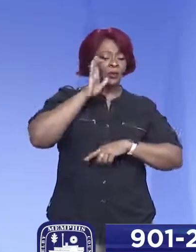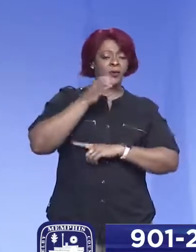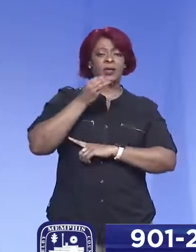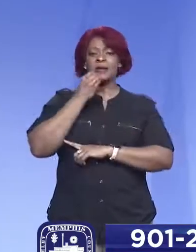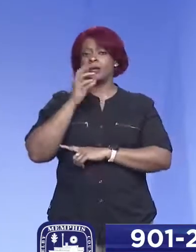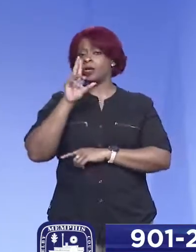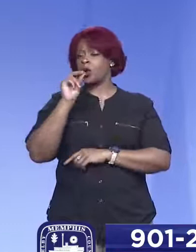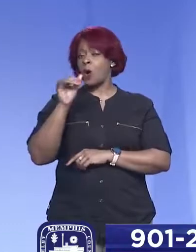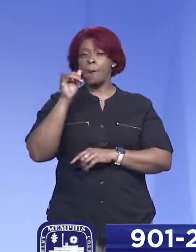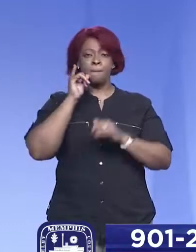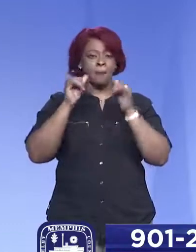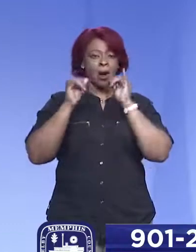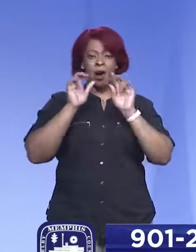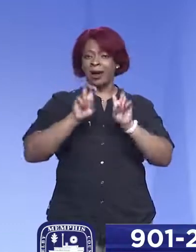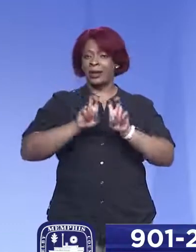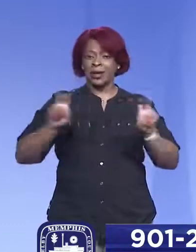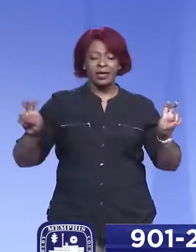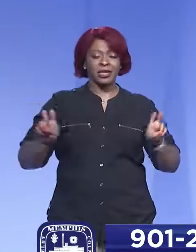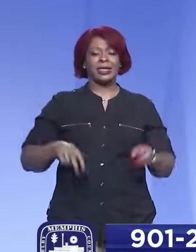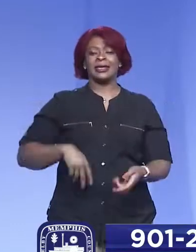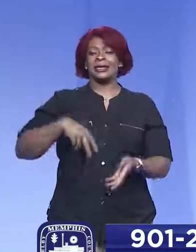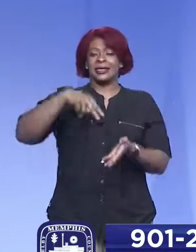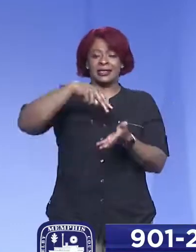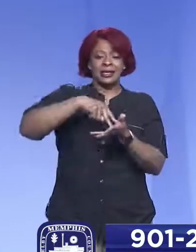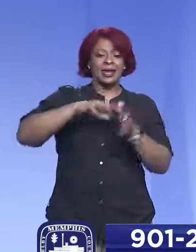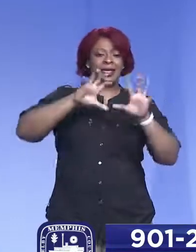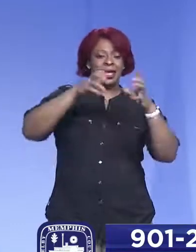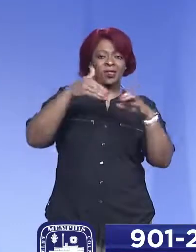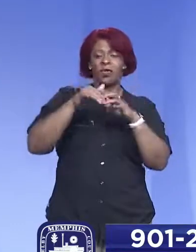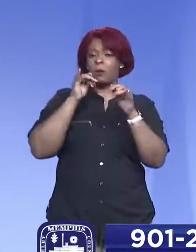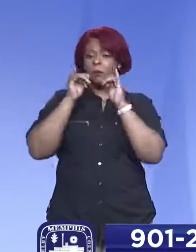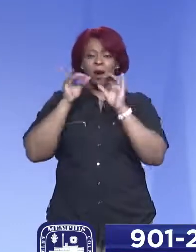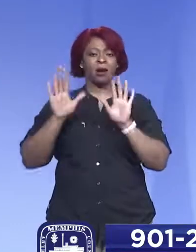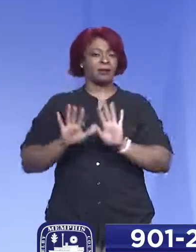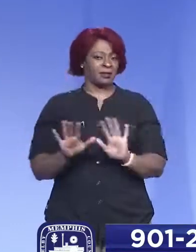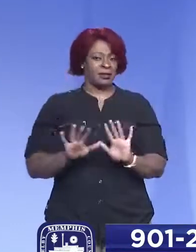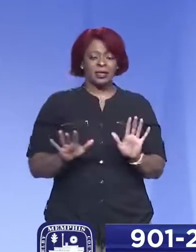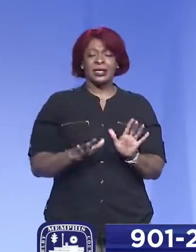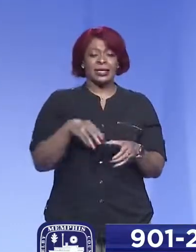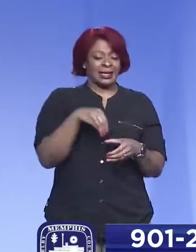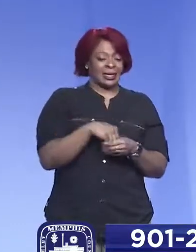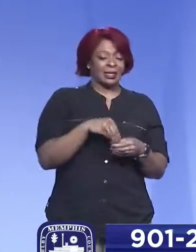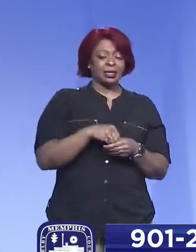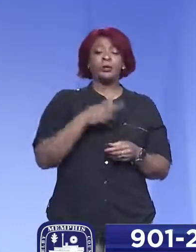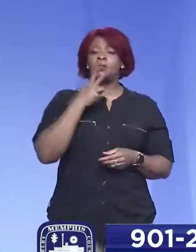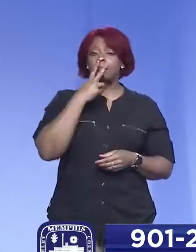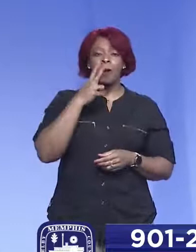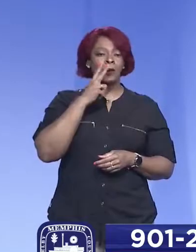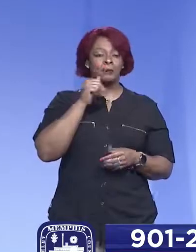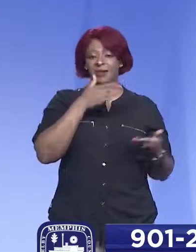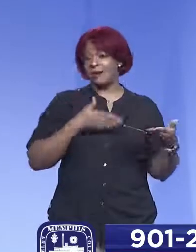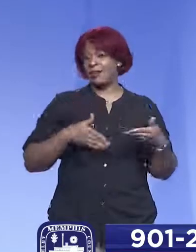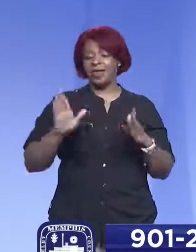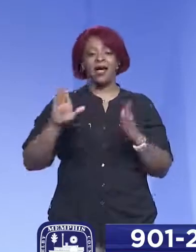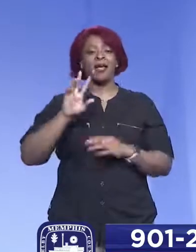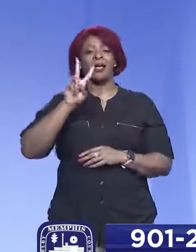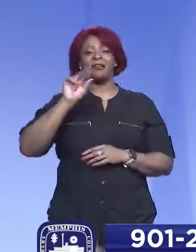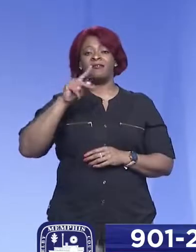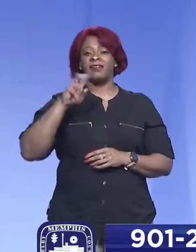bar, no gathering, no standing, sitting at the bar, no indoor smoking,